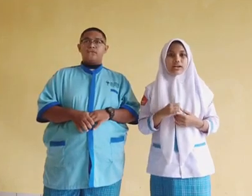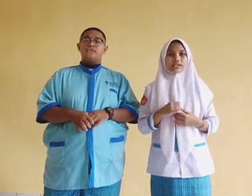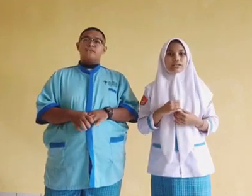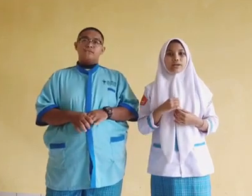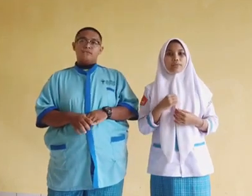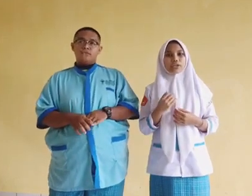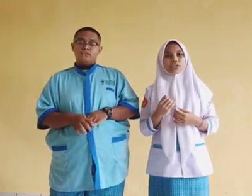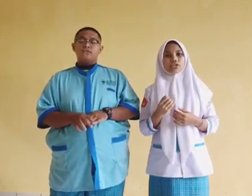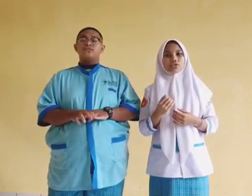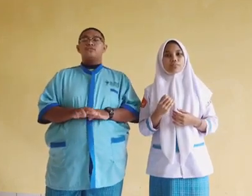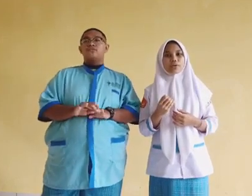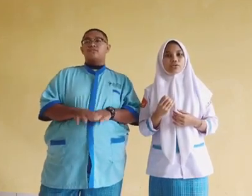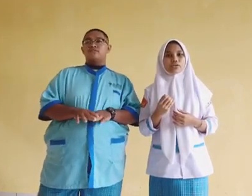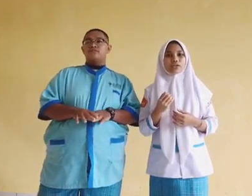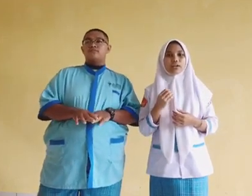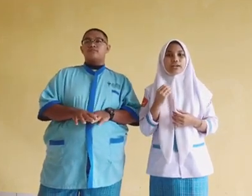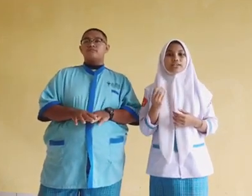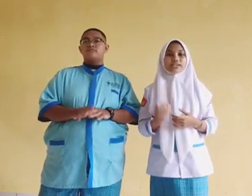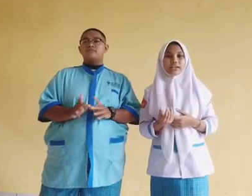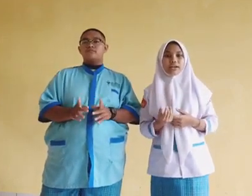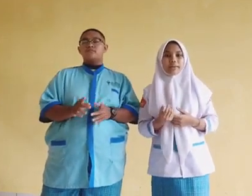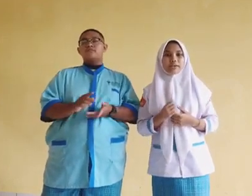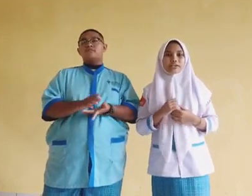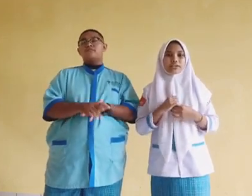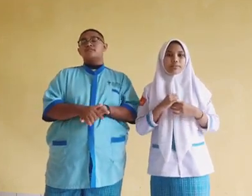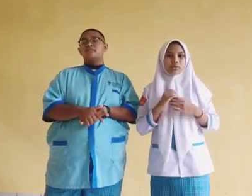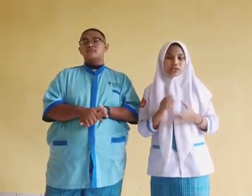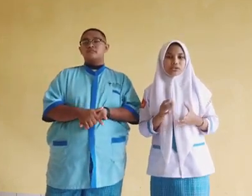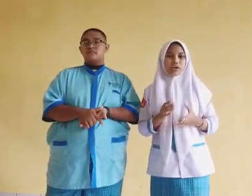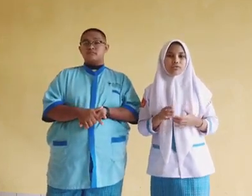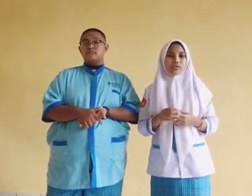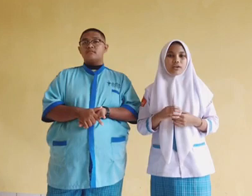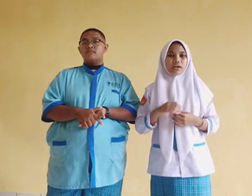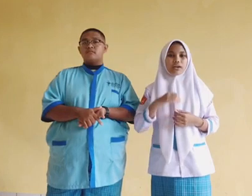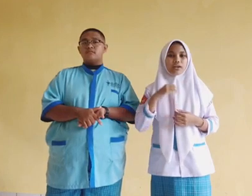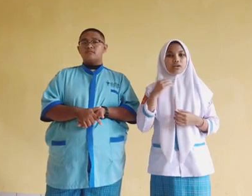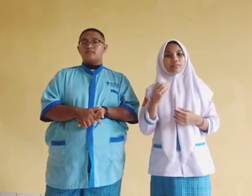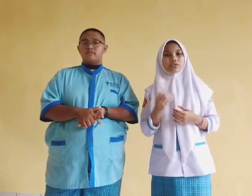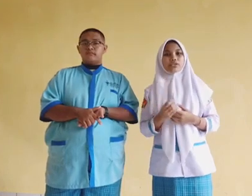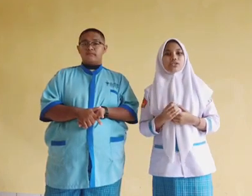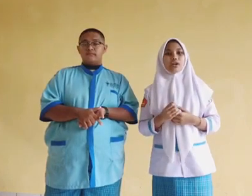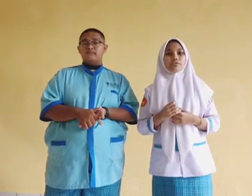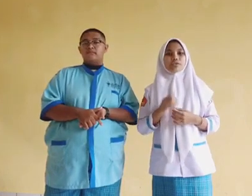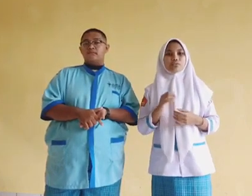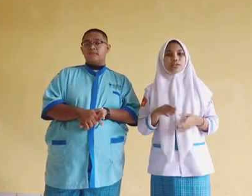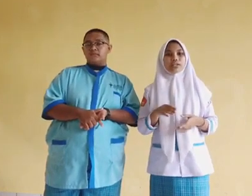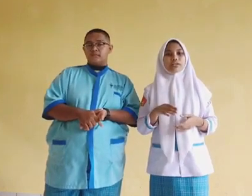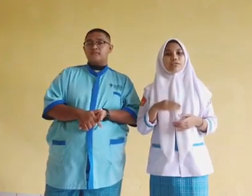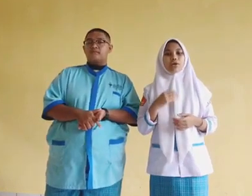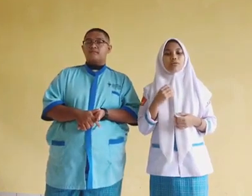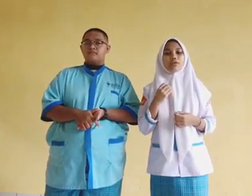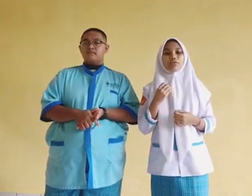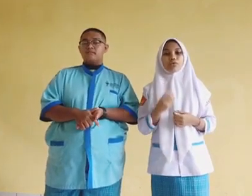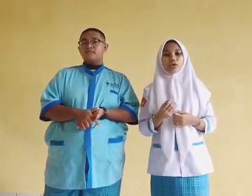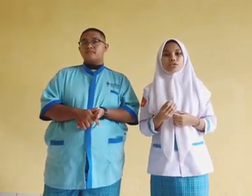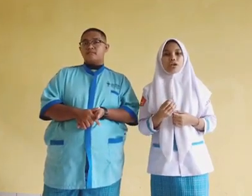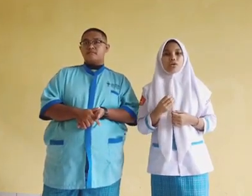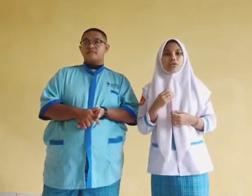the potential to produce energy because in the process of decomposition of the substrate in the form of glucose will